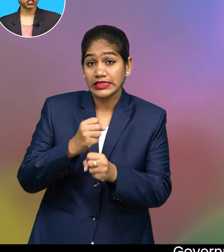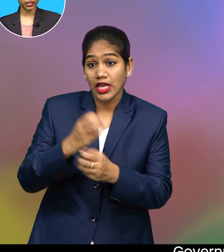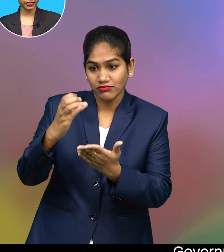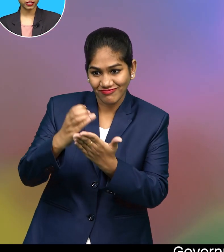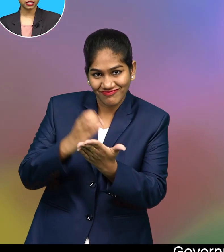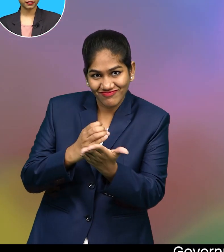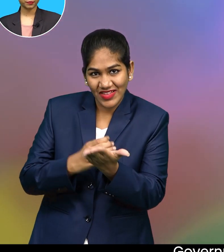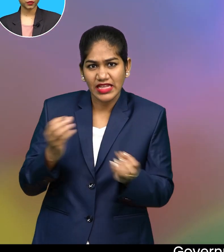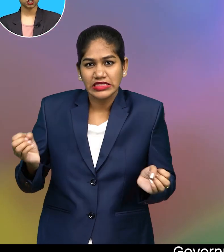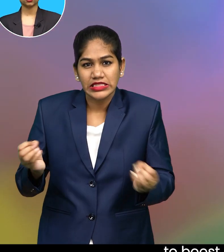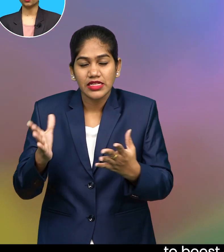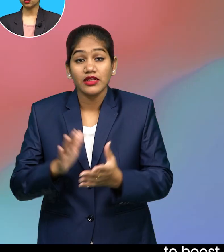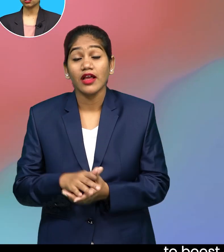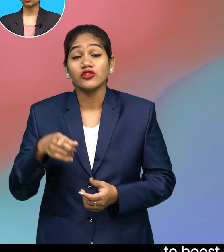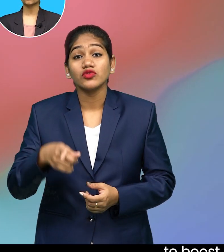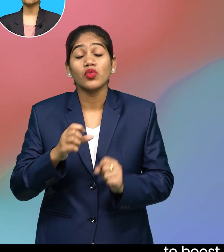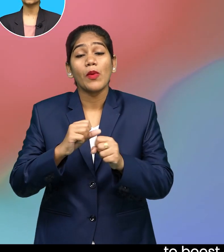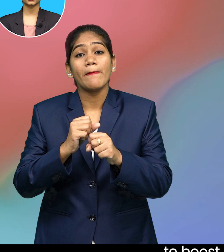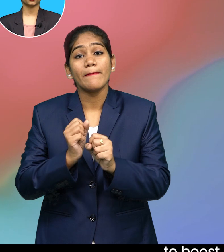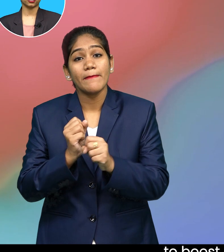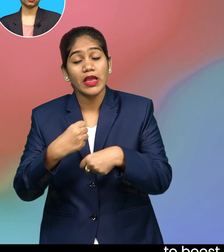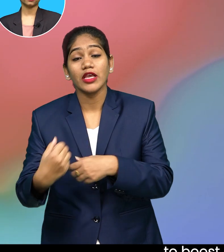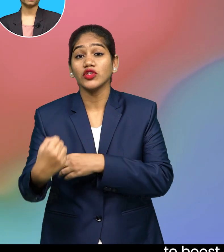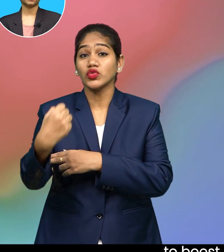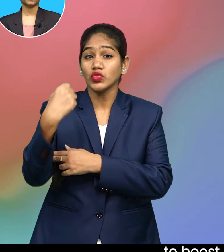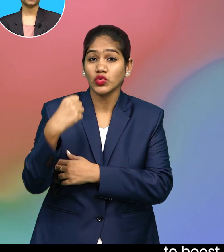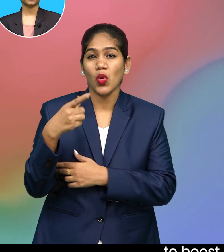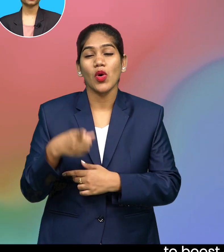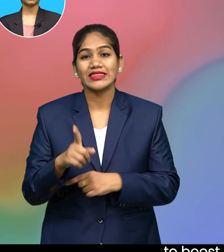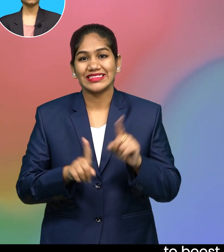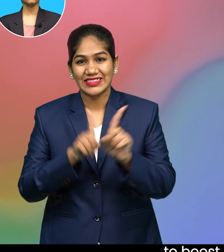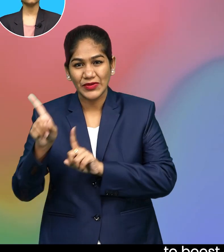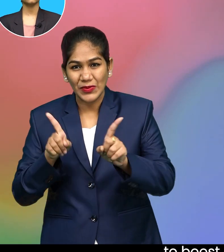Government initiatives to boost crop production.